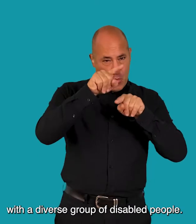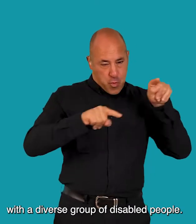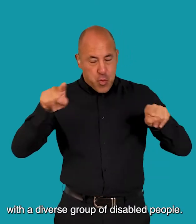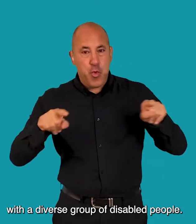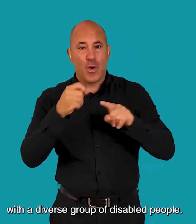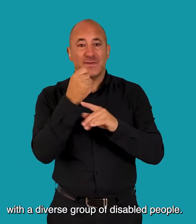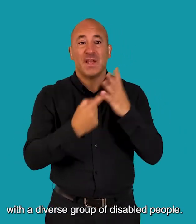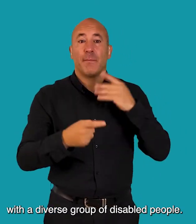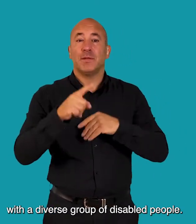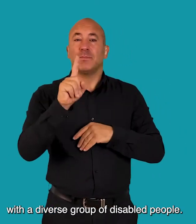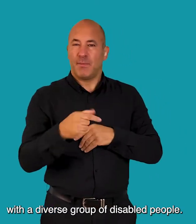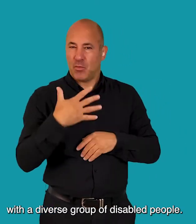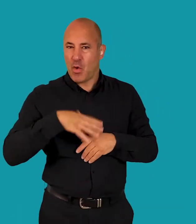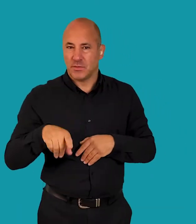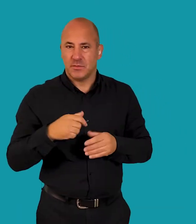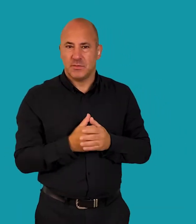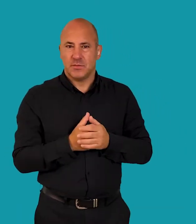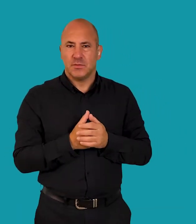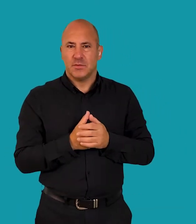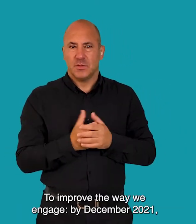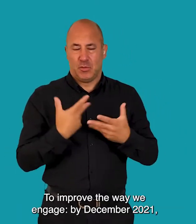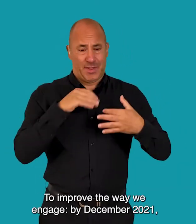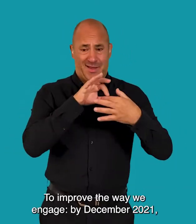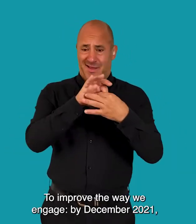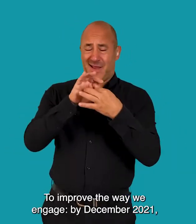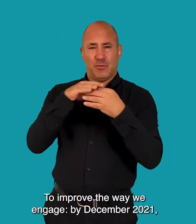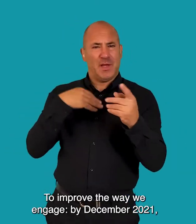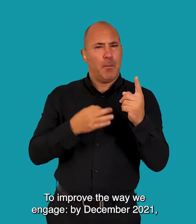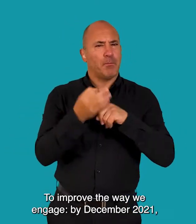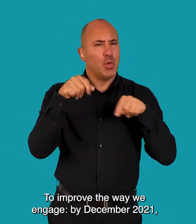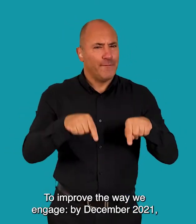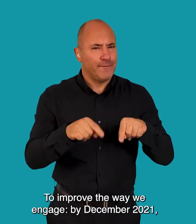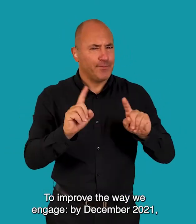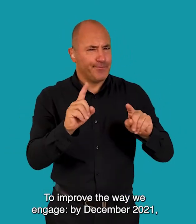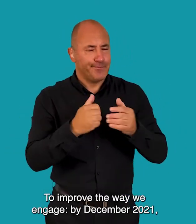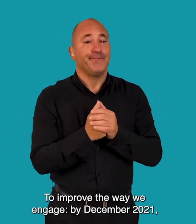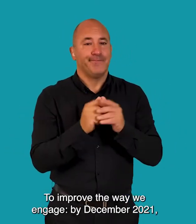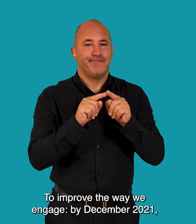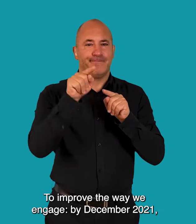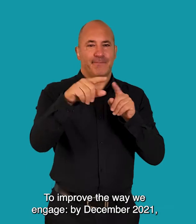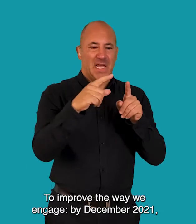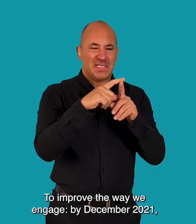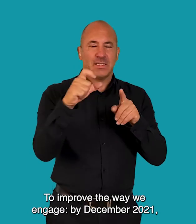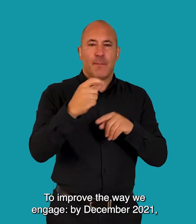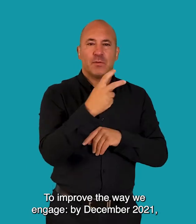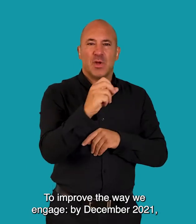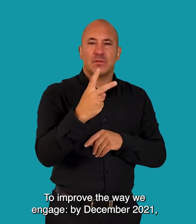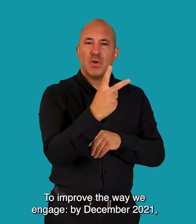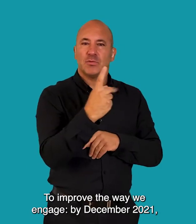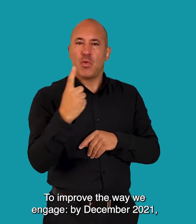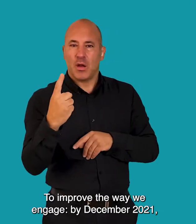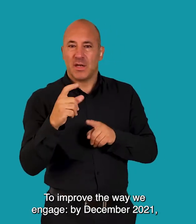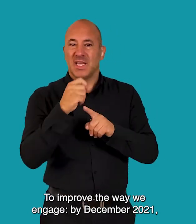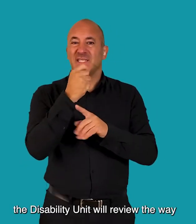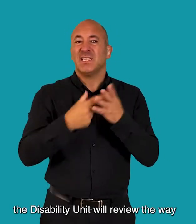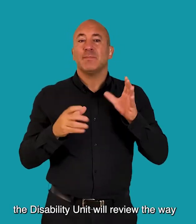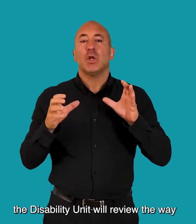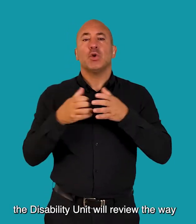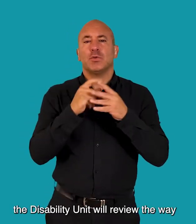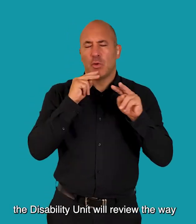of disabled people. To improve the way we engage, by December 2021, the Disability